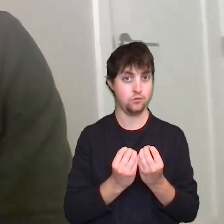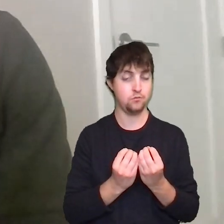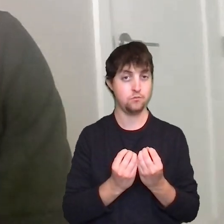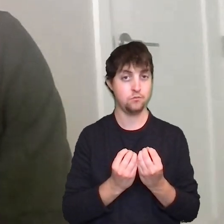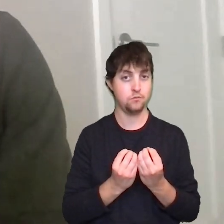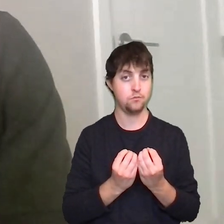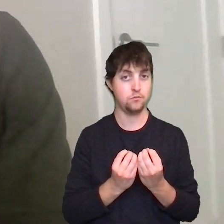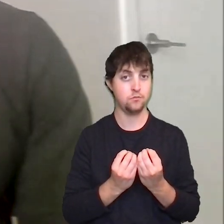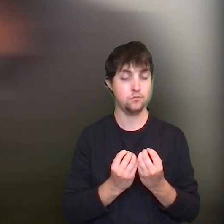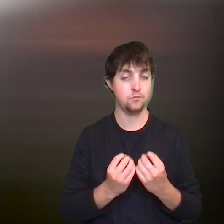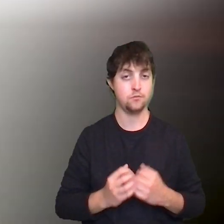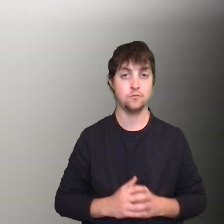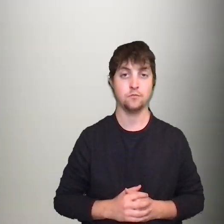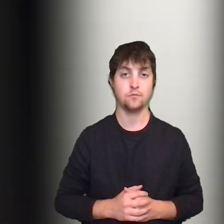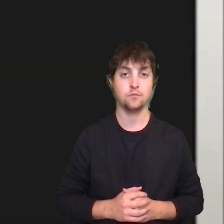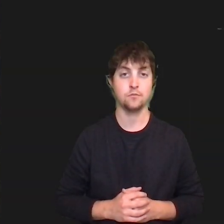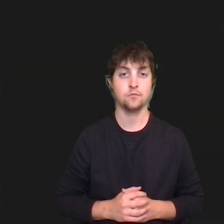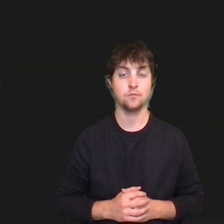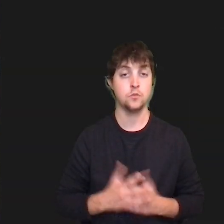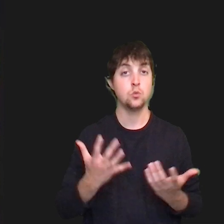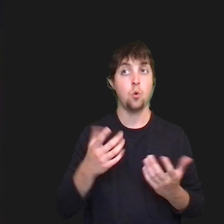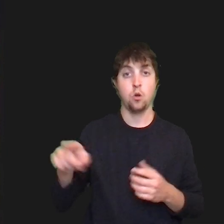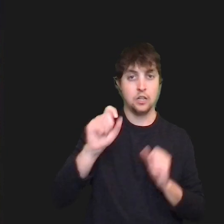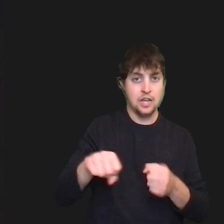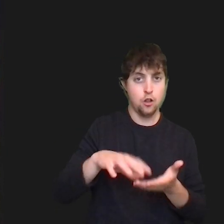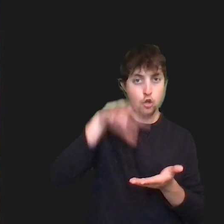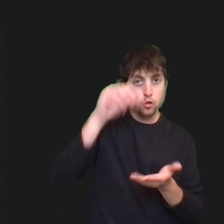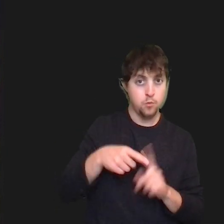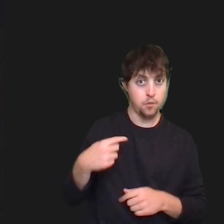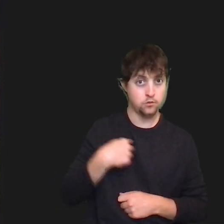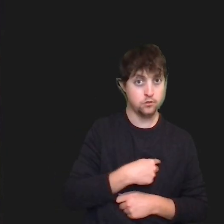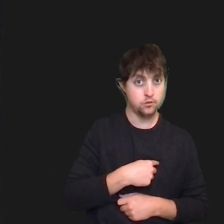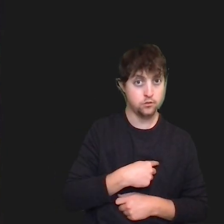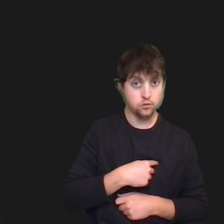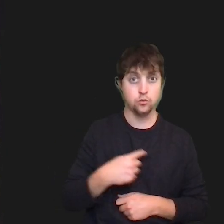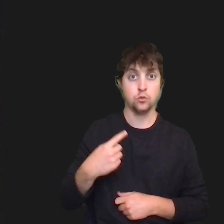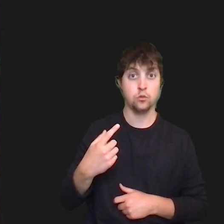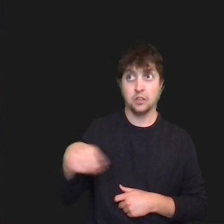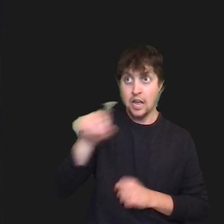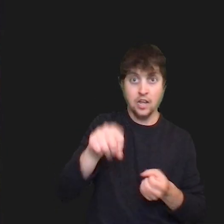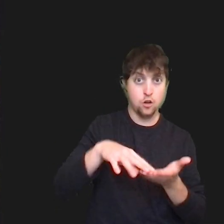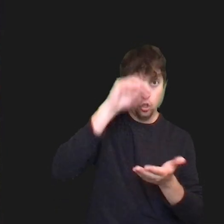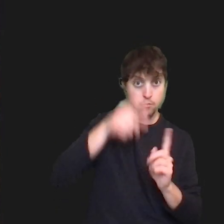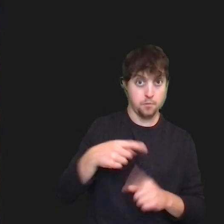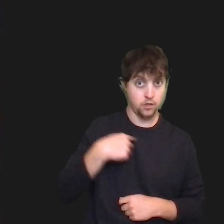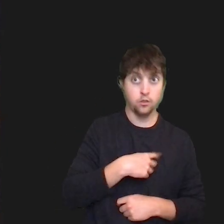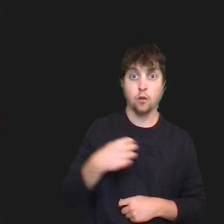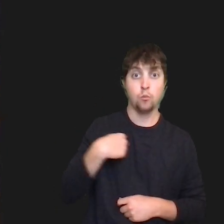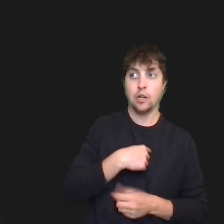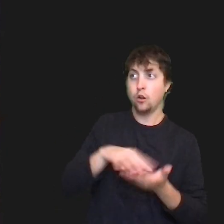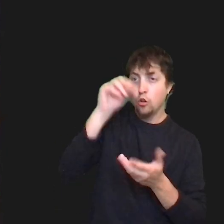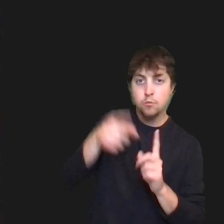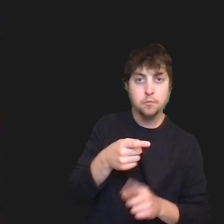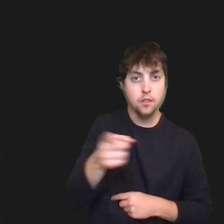your organizations. Sandra. So they could learn from us. They could learn from us and we could learn